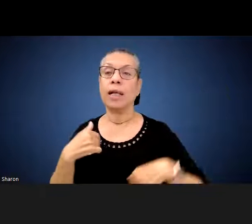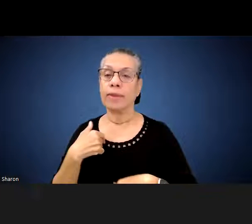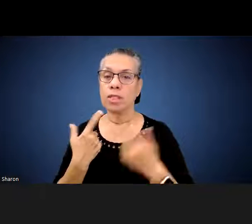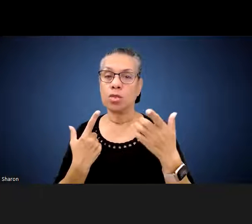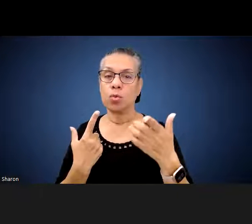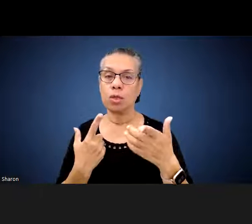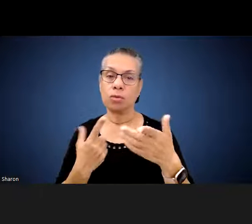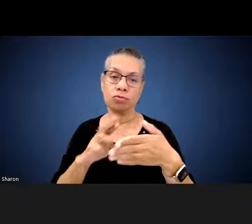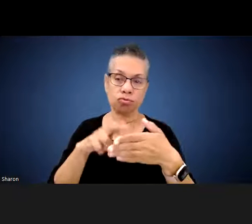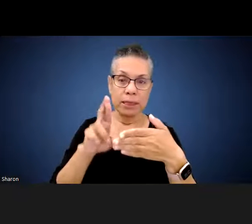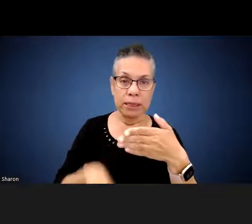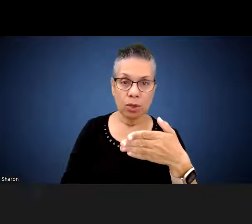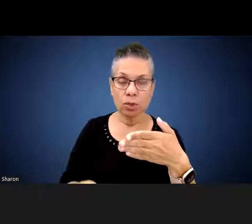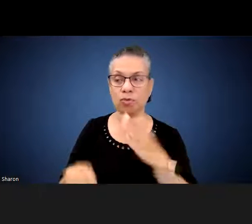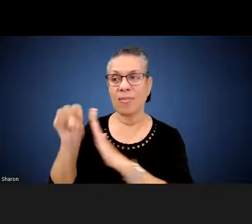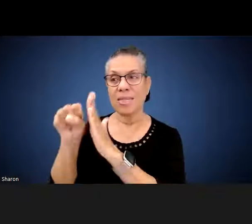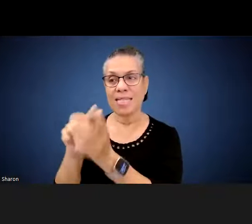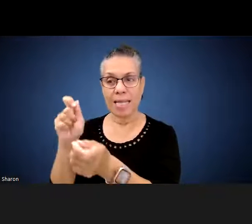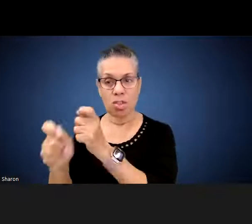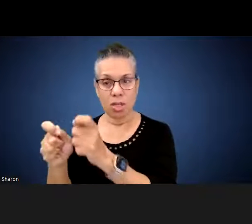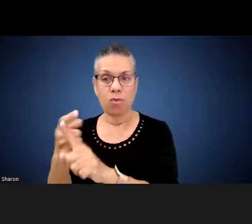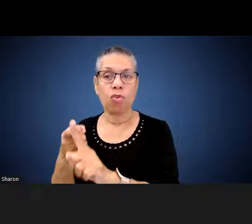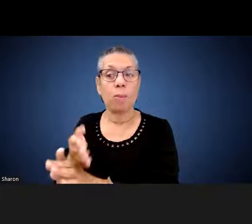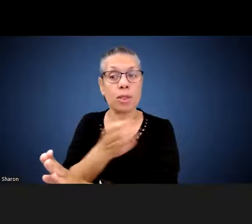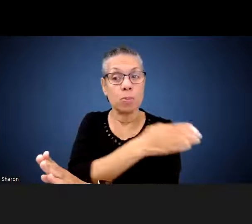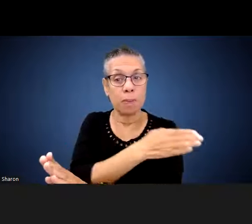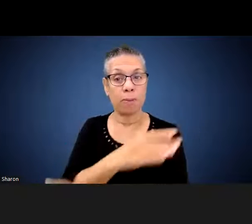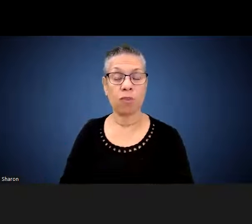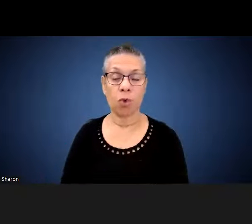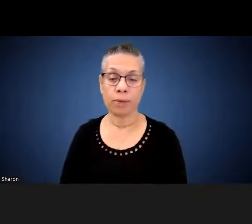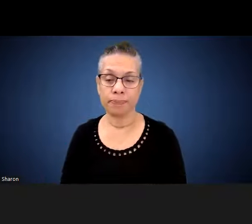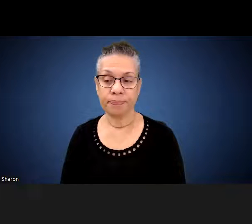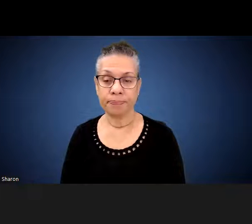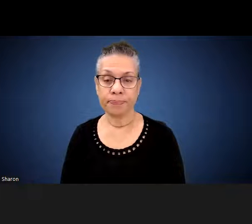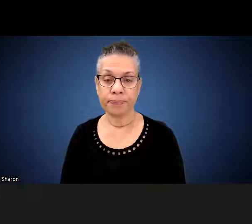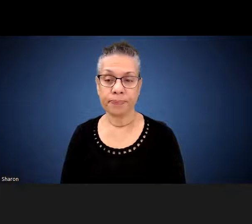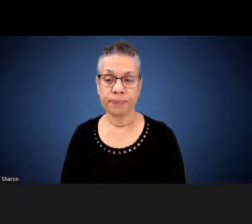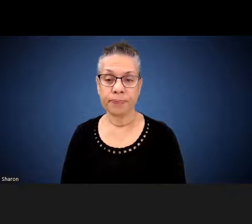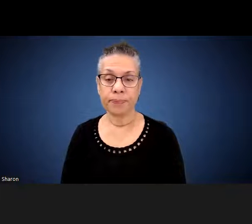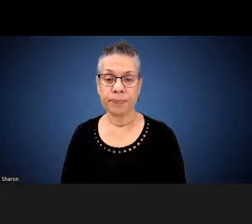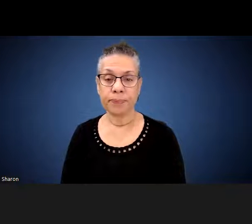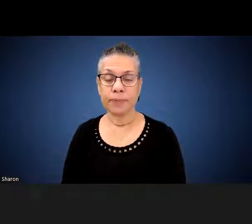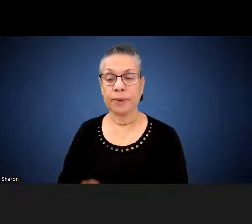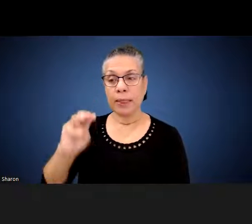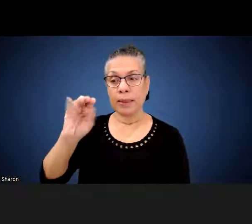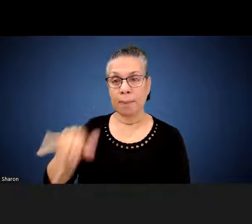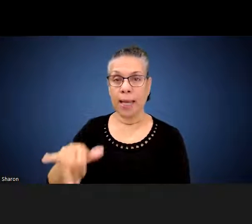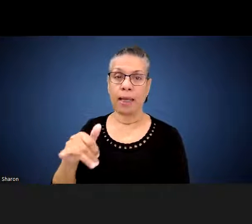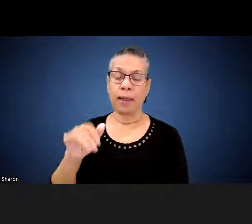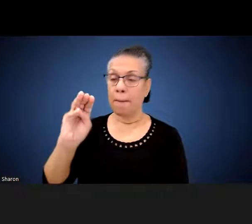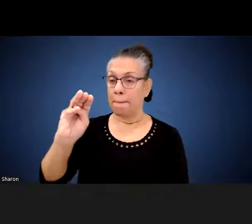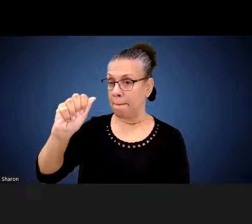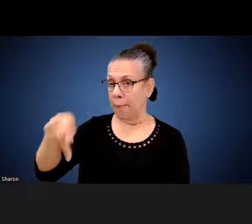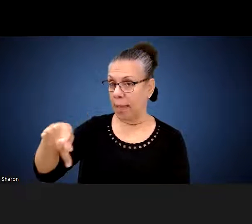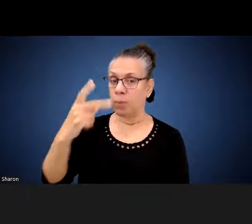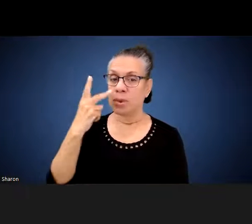following statewide changes from the current published maps. So the maps depict demographic data as